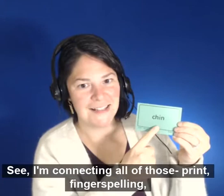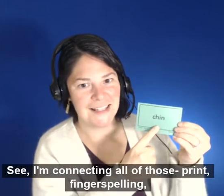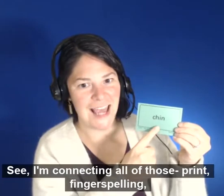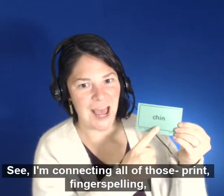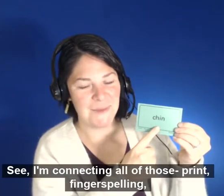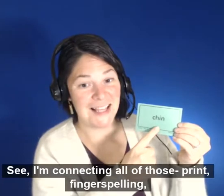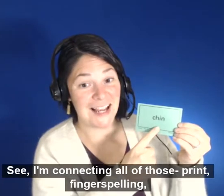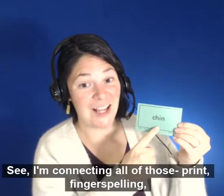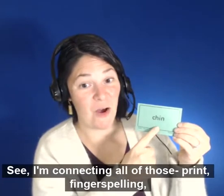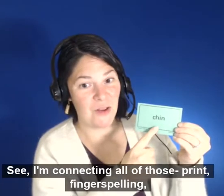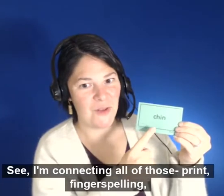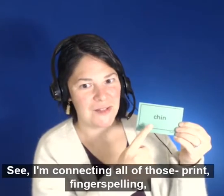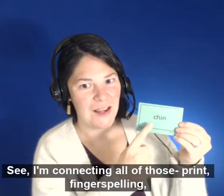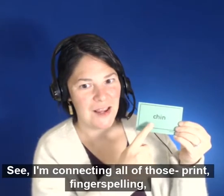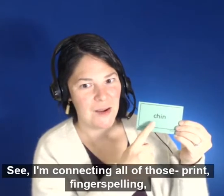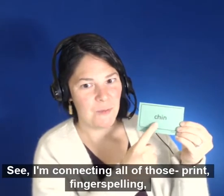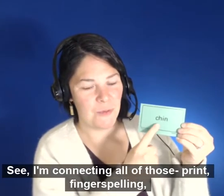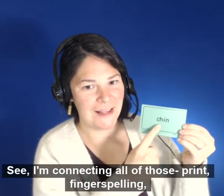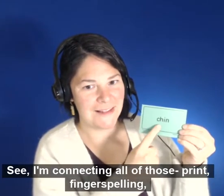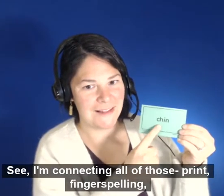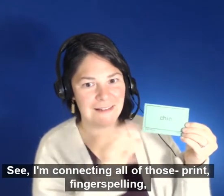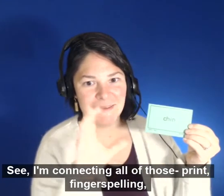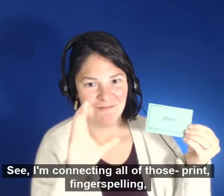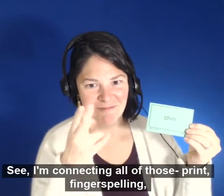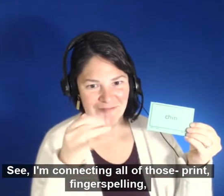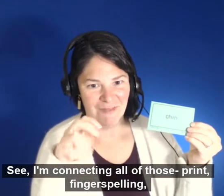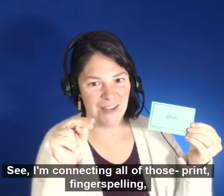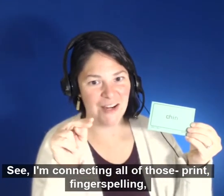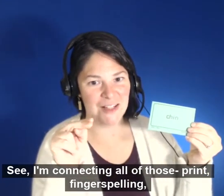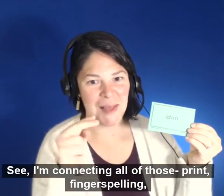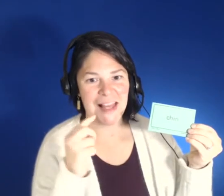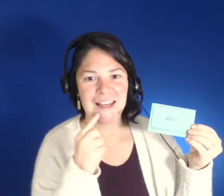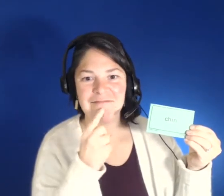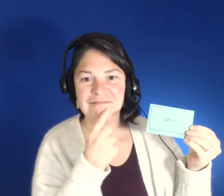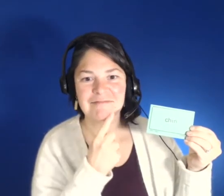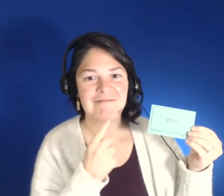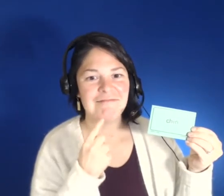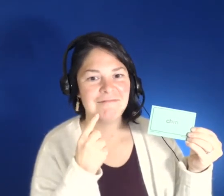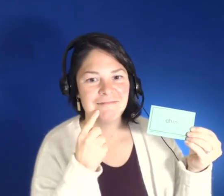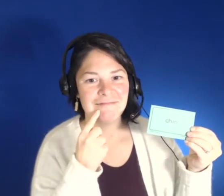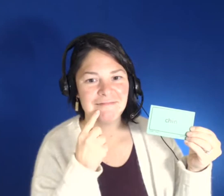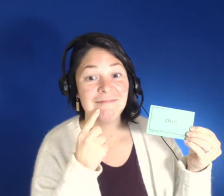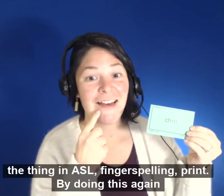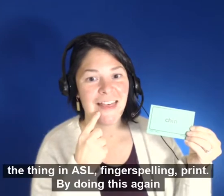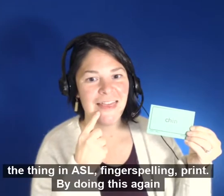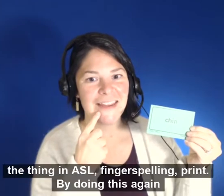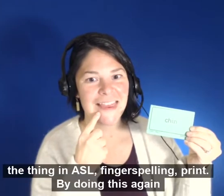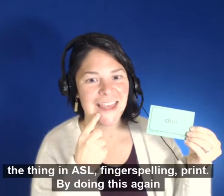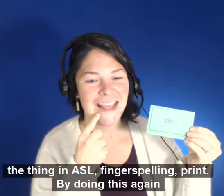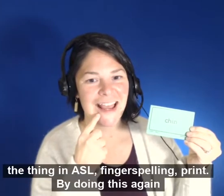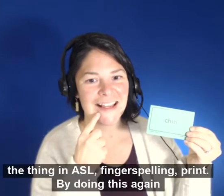See, I'm connecting all of those. Print. Fingerspelling. The thing in